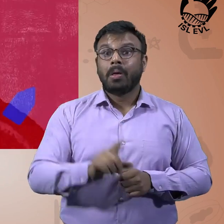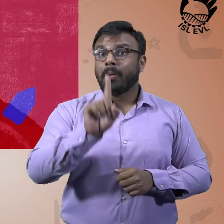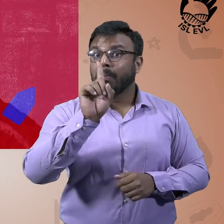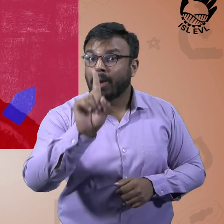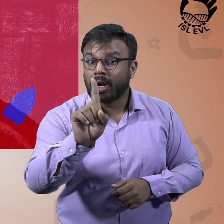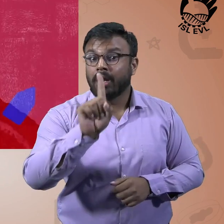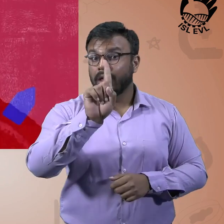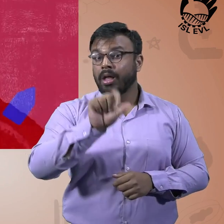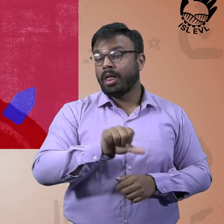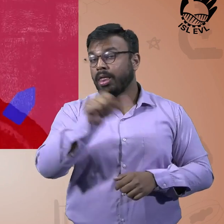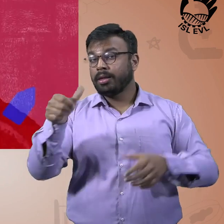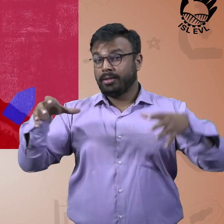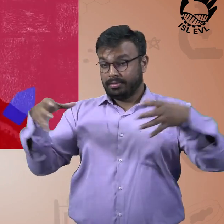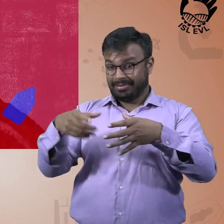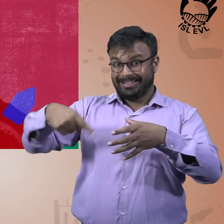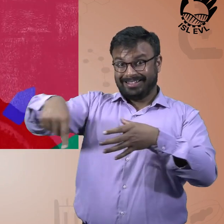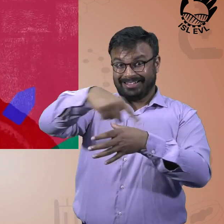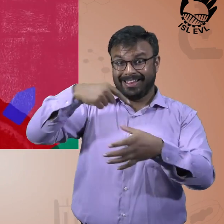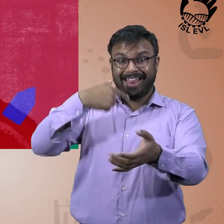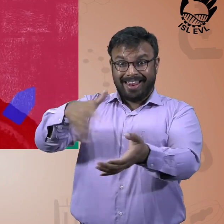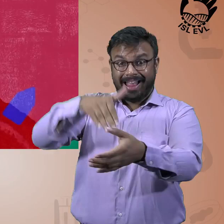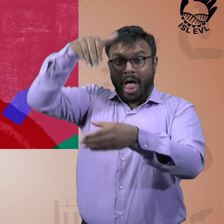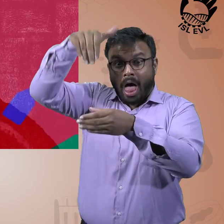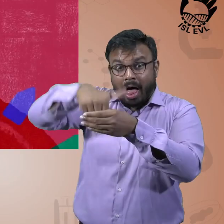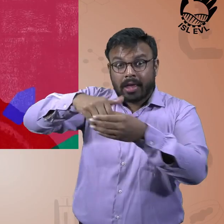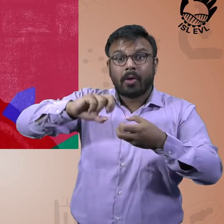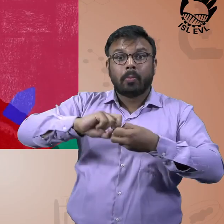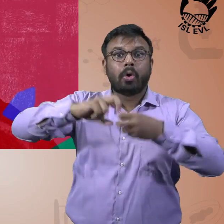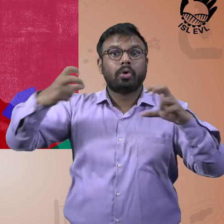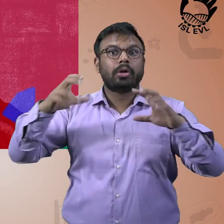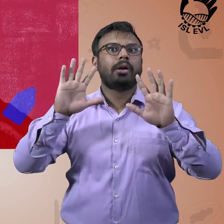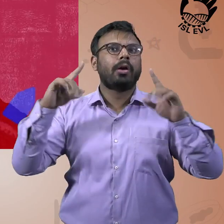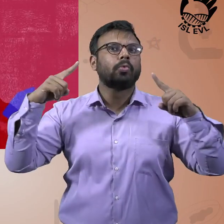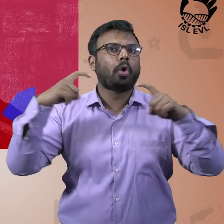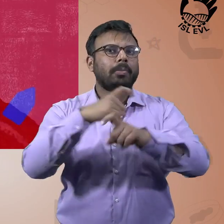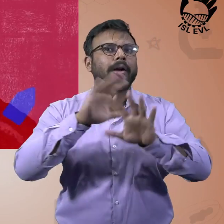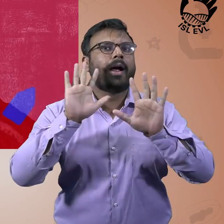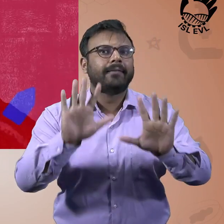However, blood also has another kind of complex protein